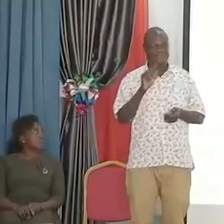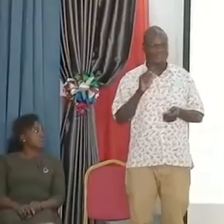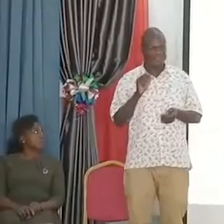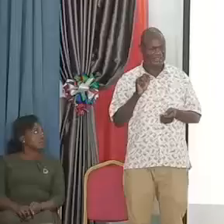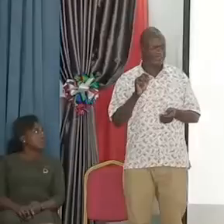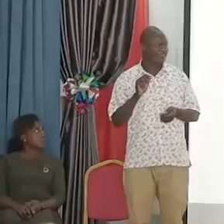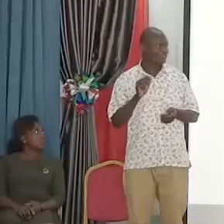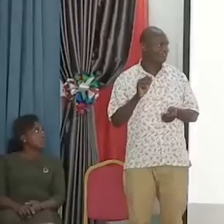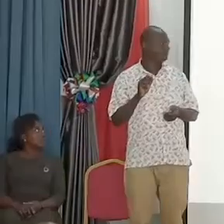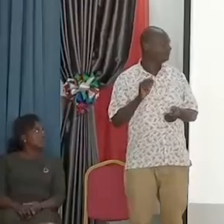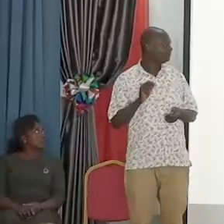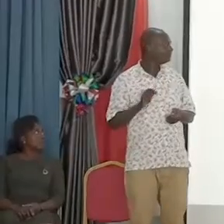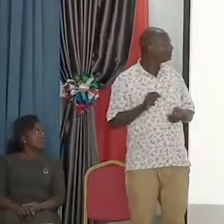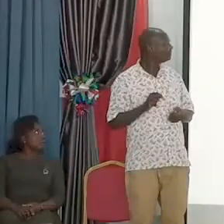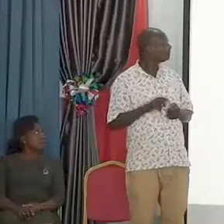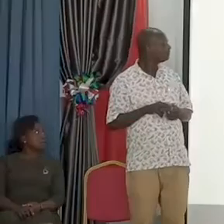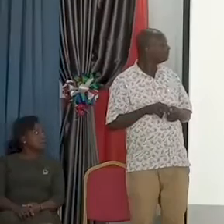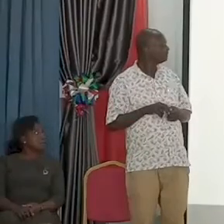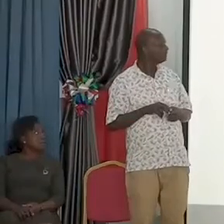for student,